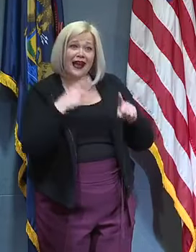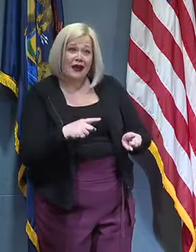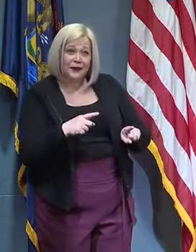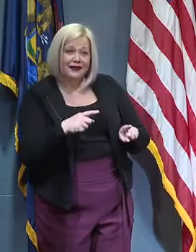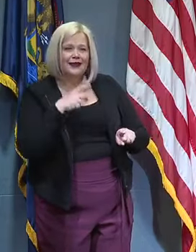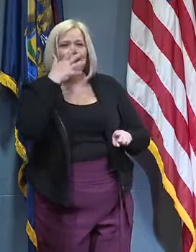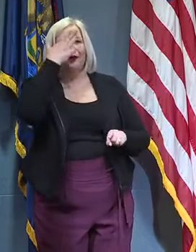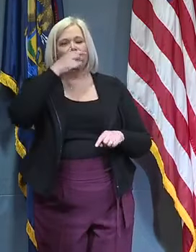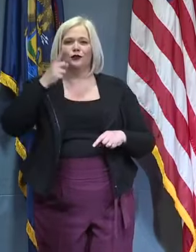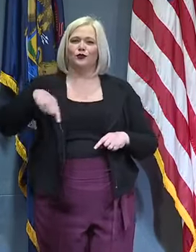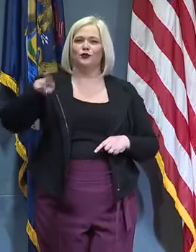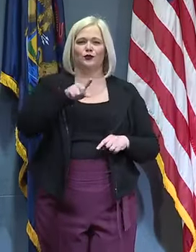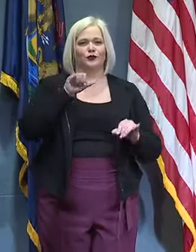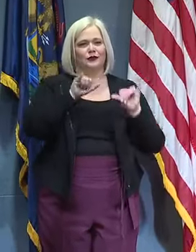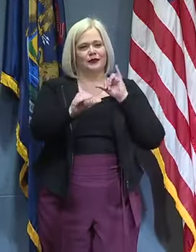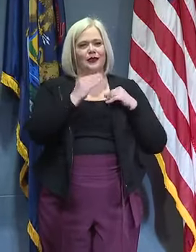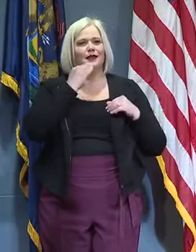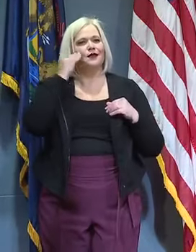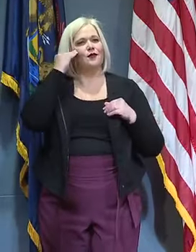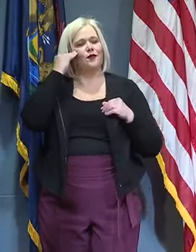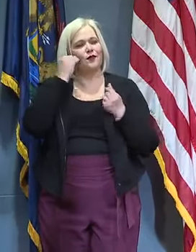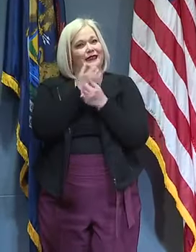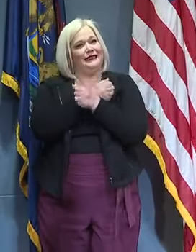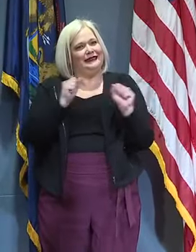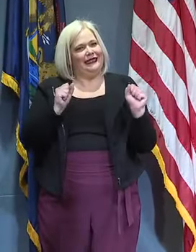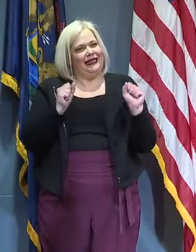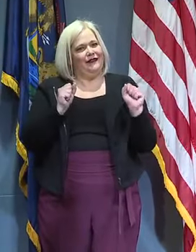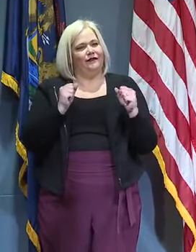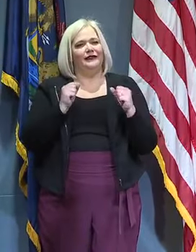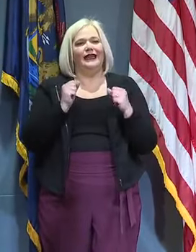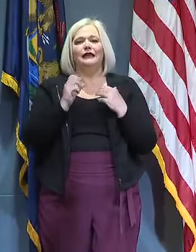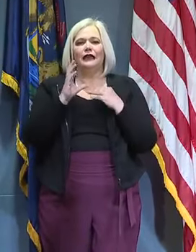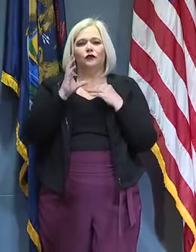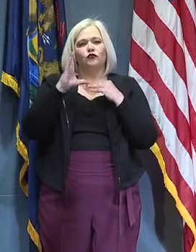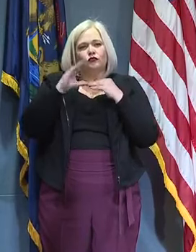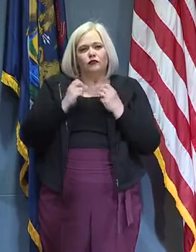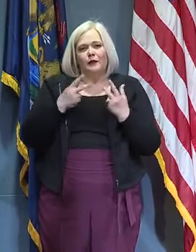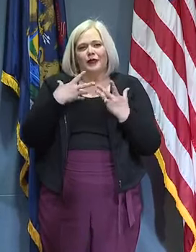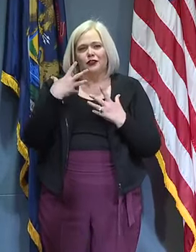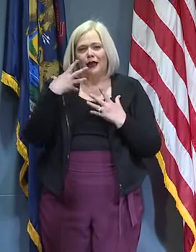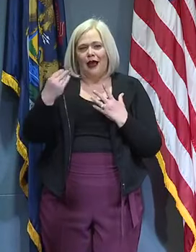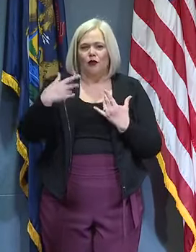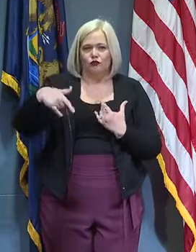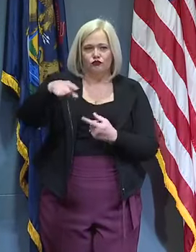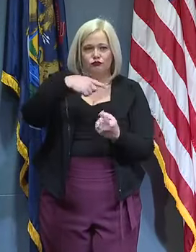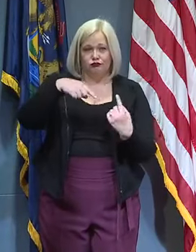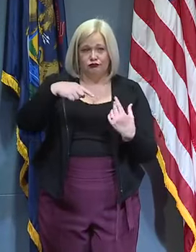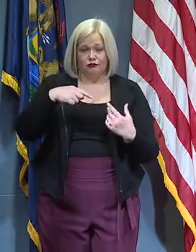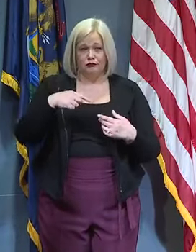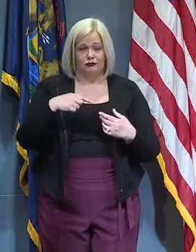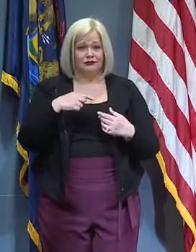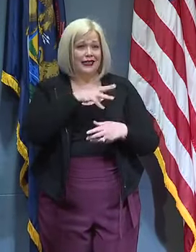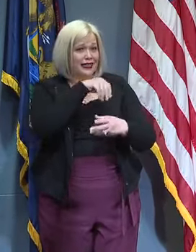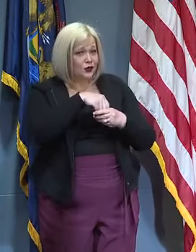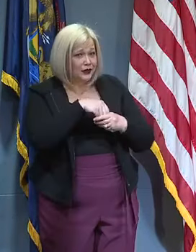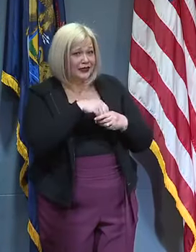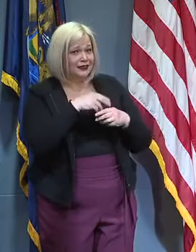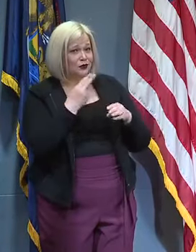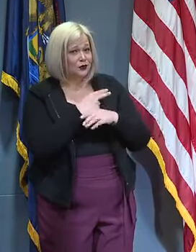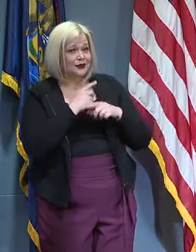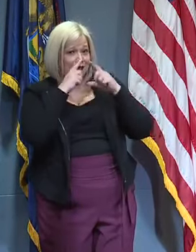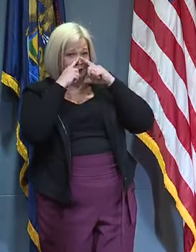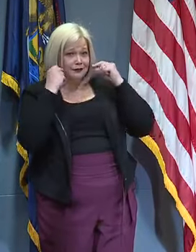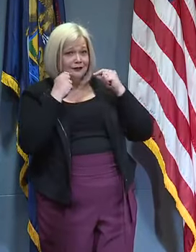stay home, to stay safe, and to limit their activities as much as possible. This includes, as the governor mentioned, wearing a face mask